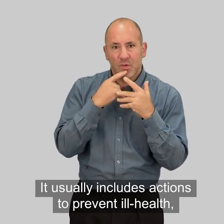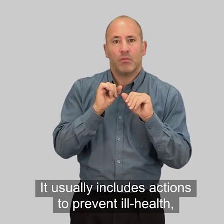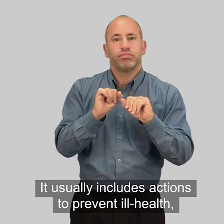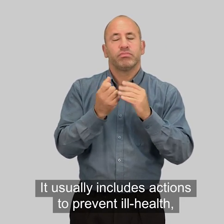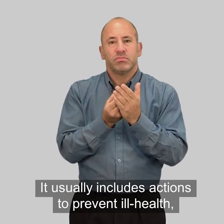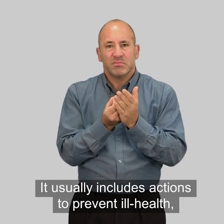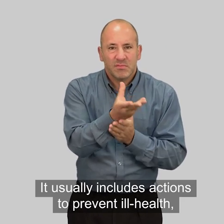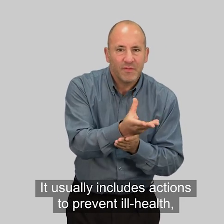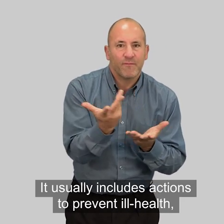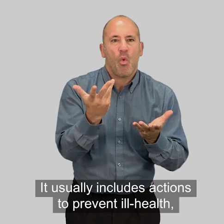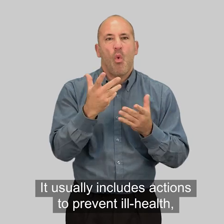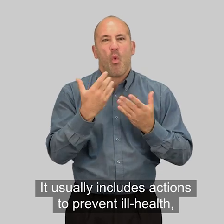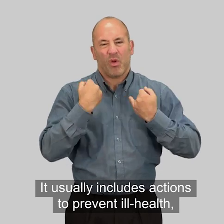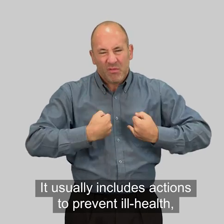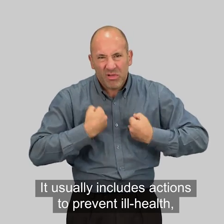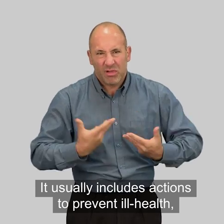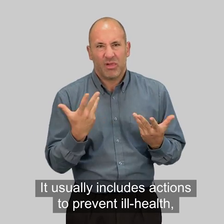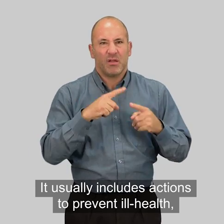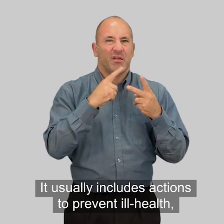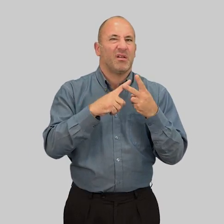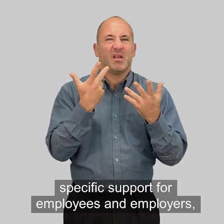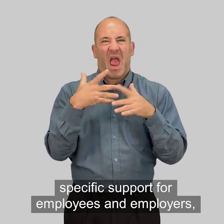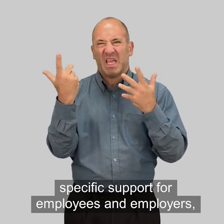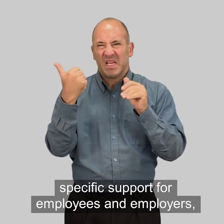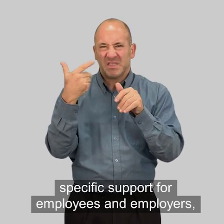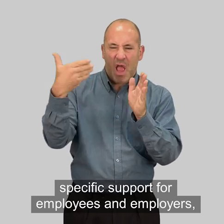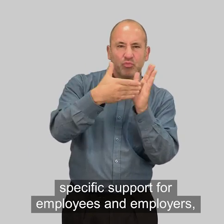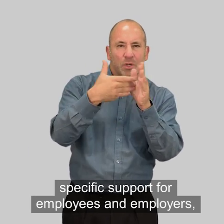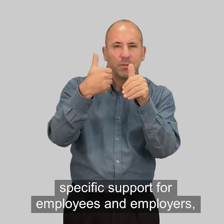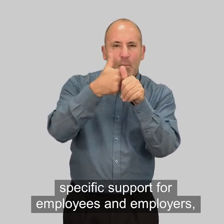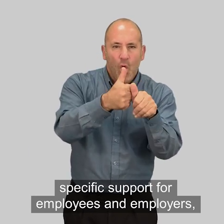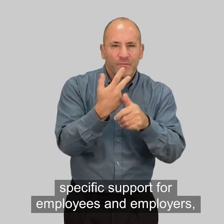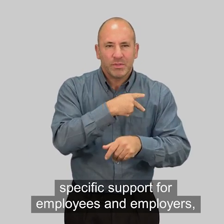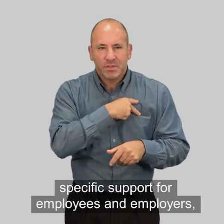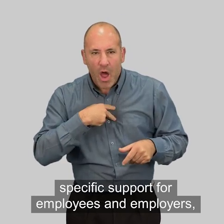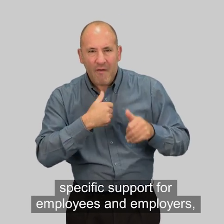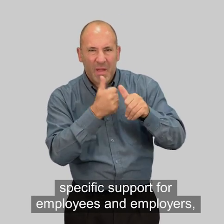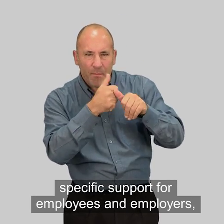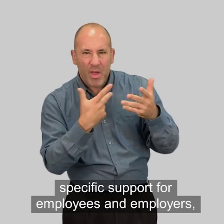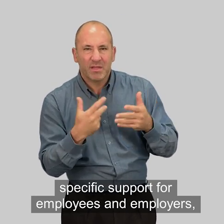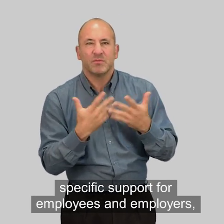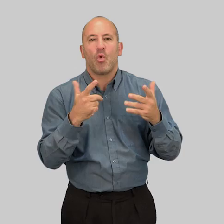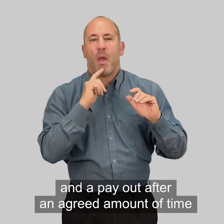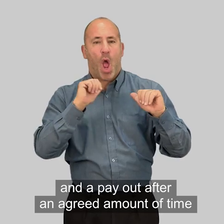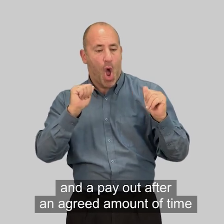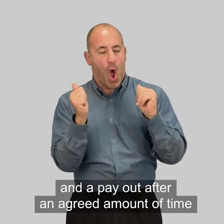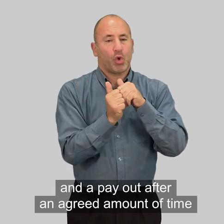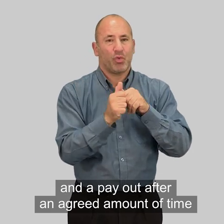It usually includes actions to prevent ill health, specific support for employees and employers, and a payout